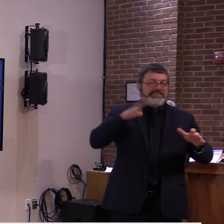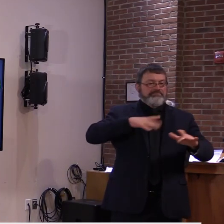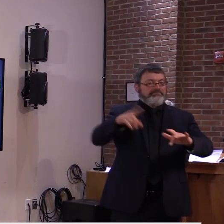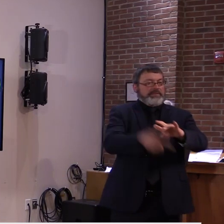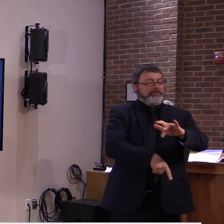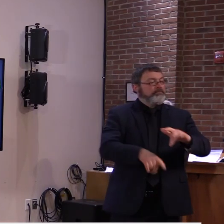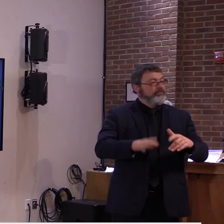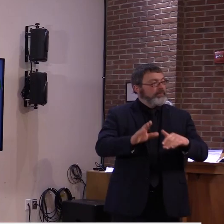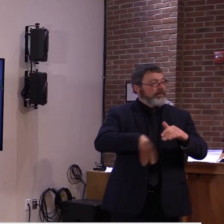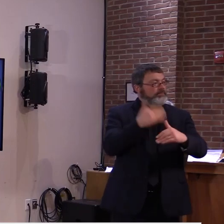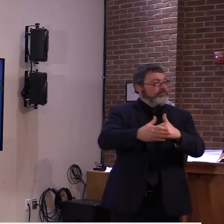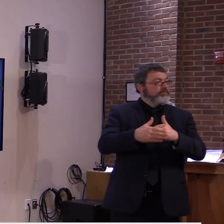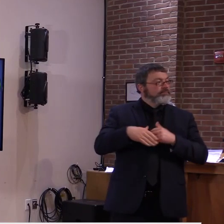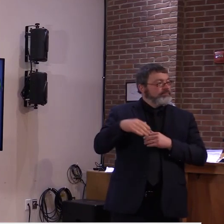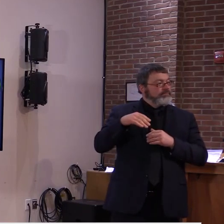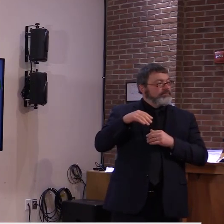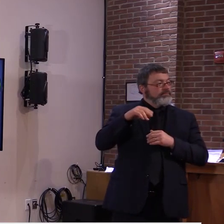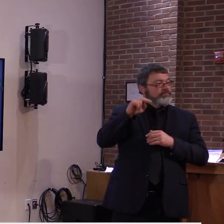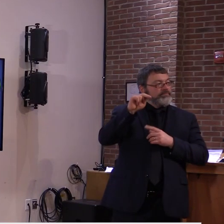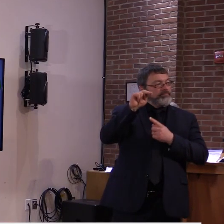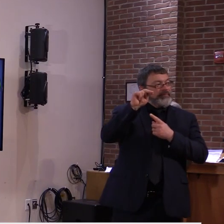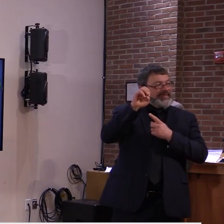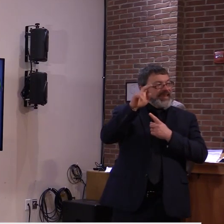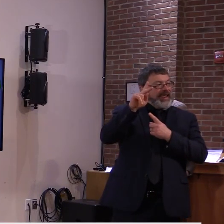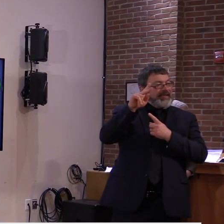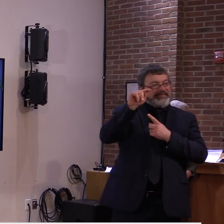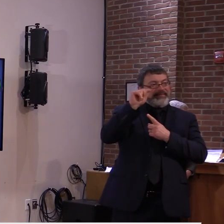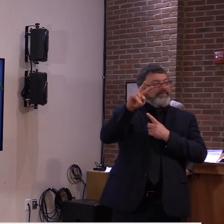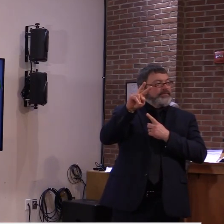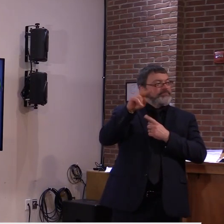Tom, press star 6 to unmute.